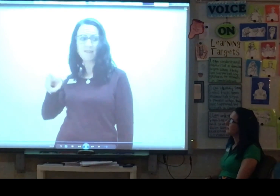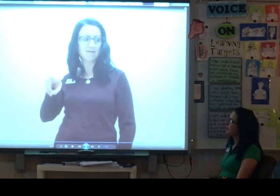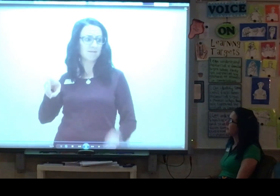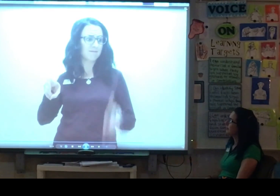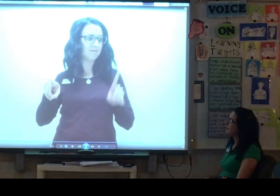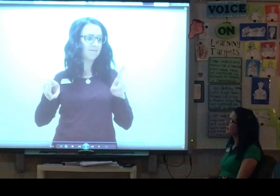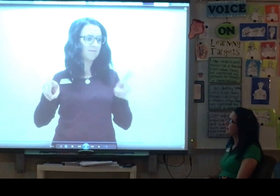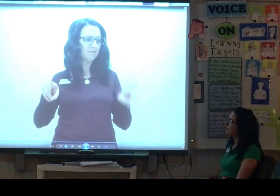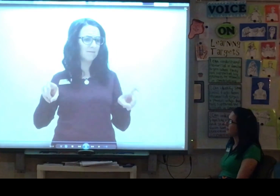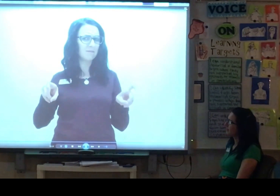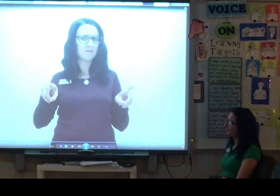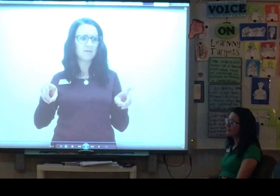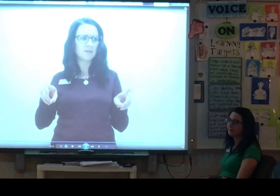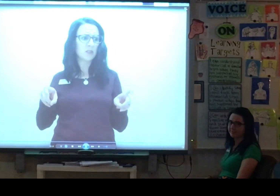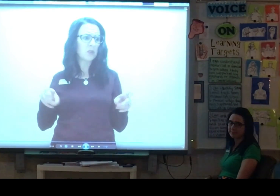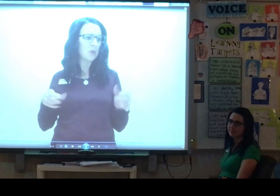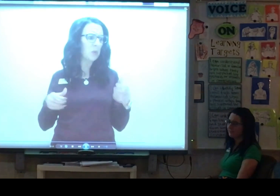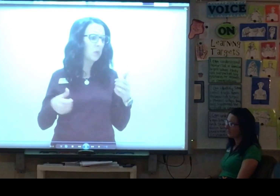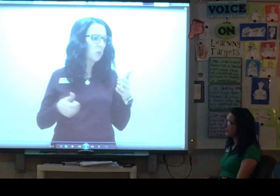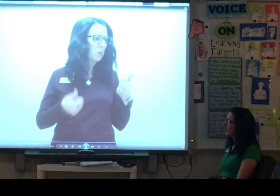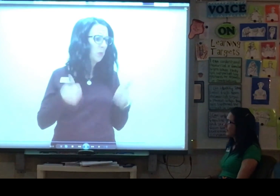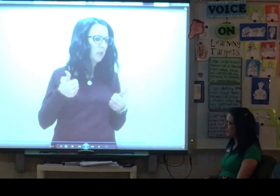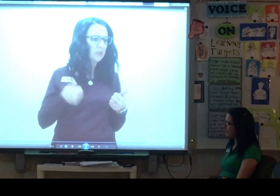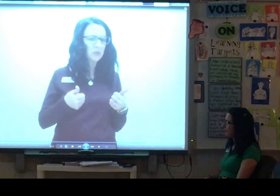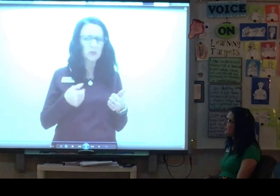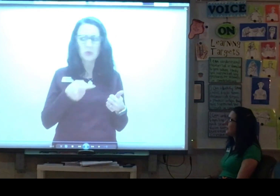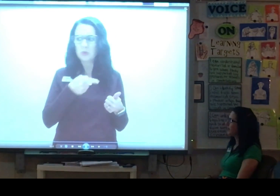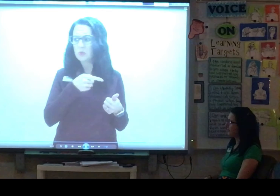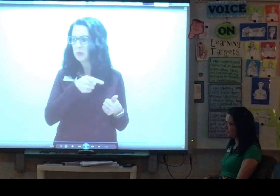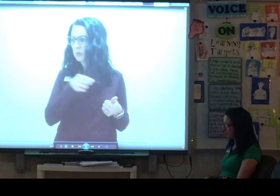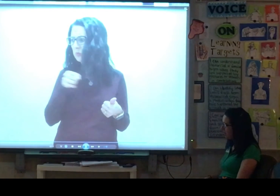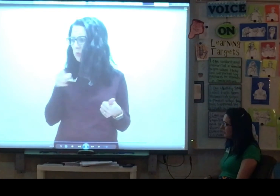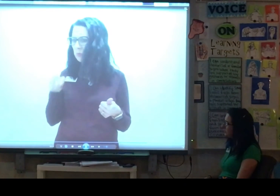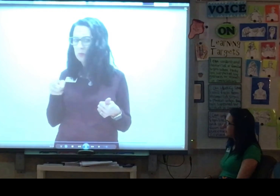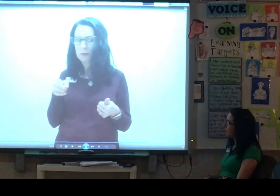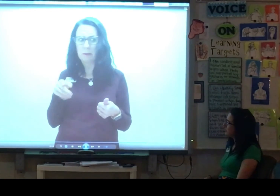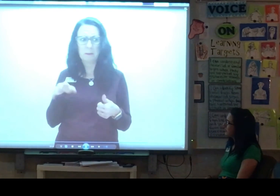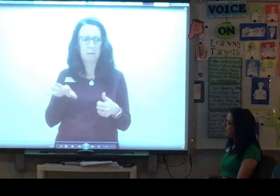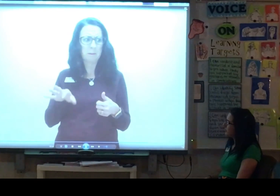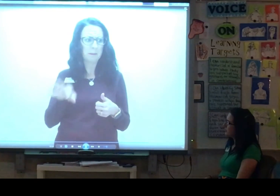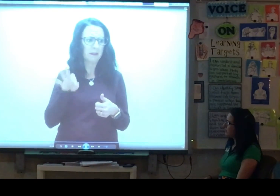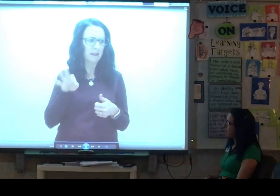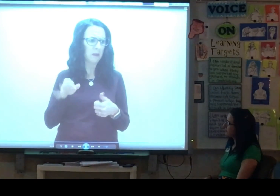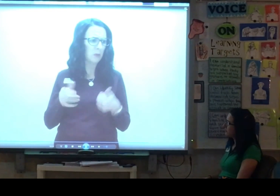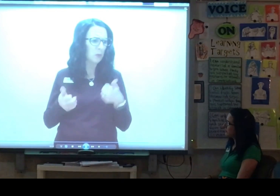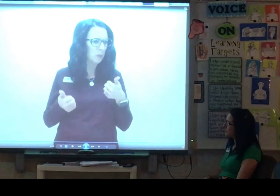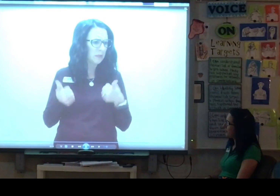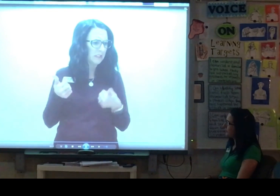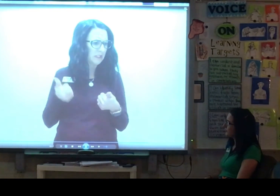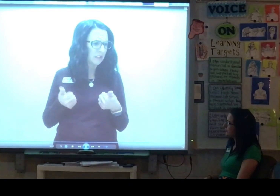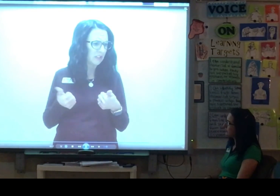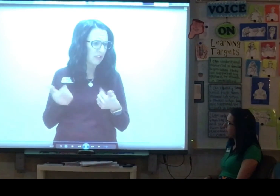I asked both of them. Which You pick?